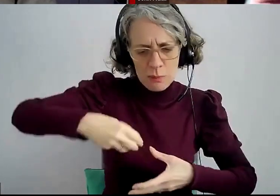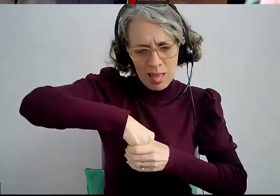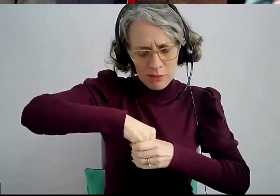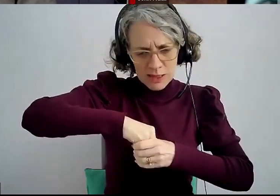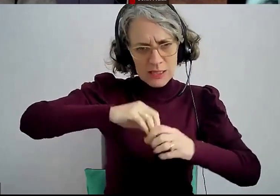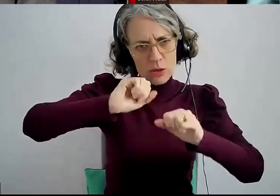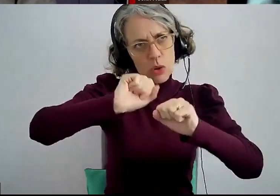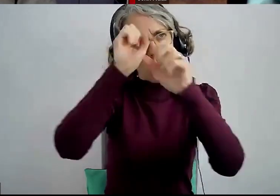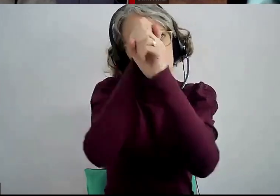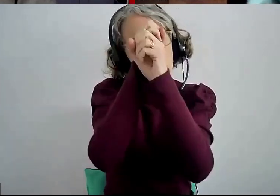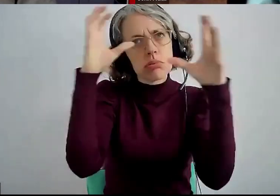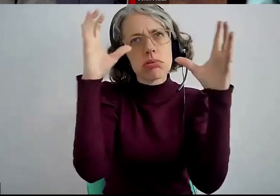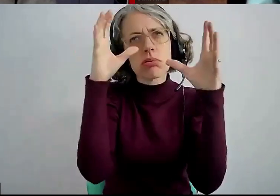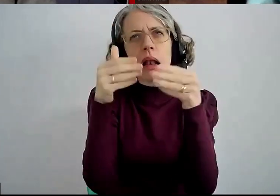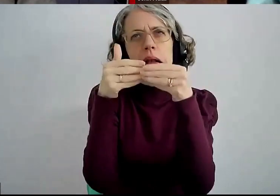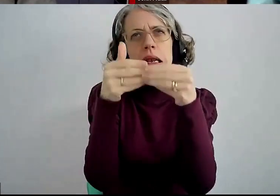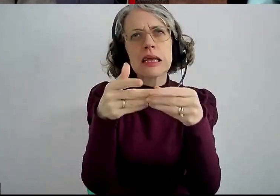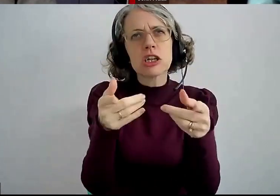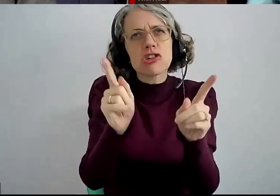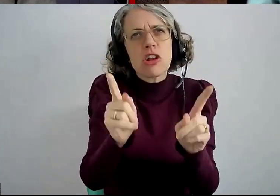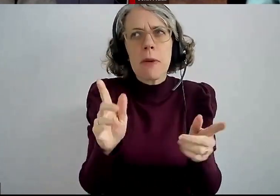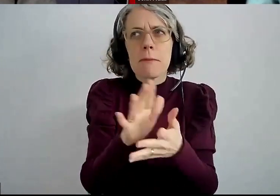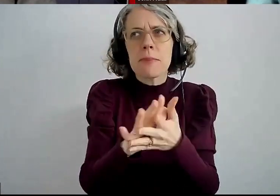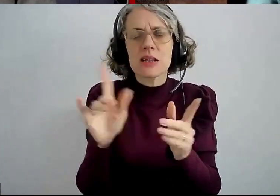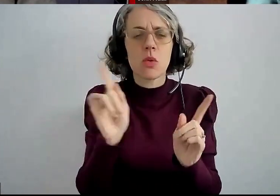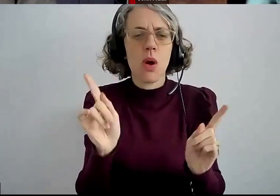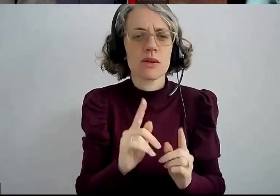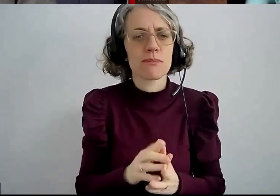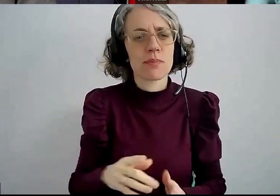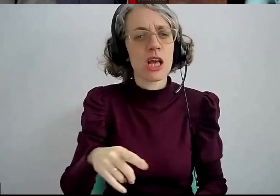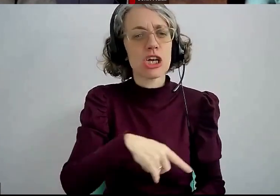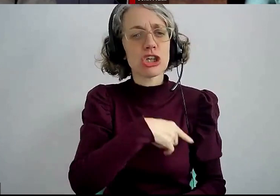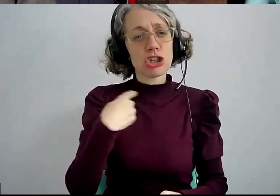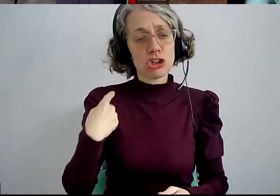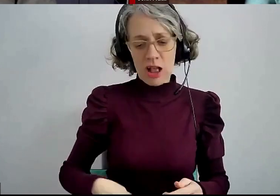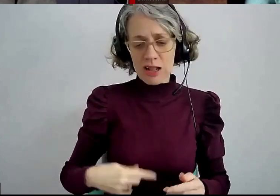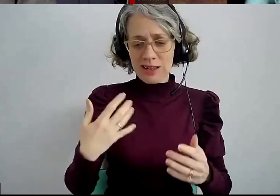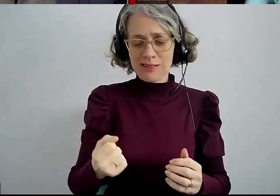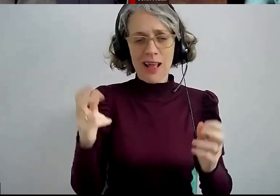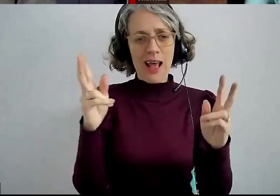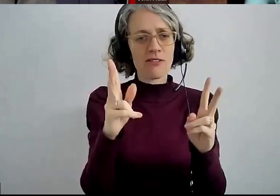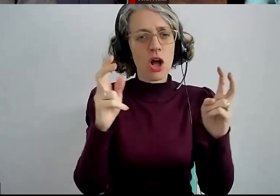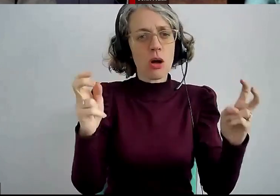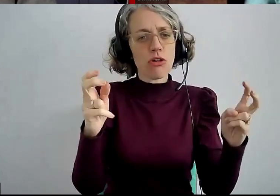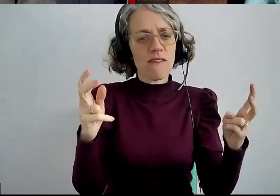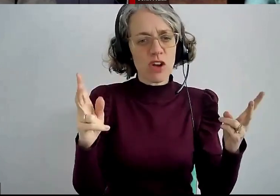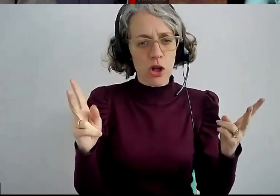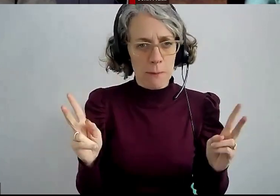concept of leadership. The Chinese have a proverb which says,